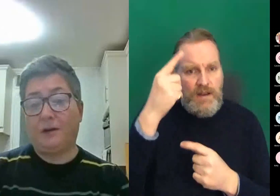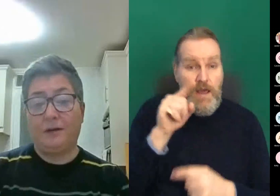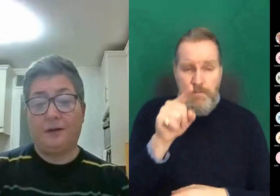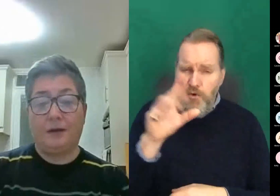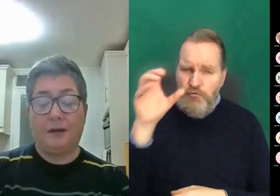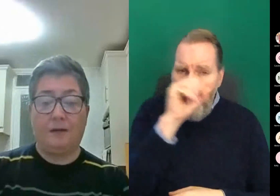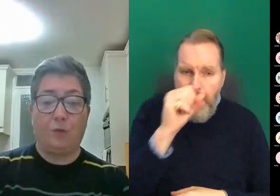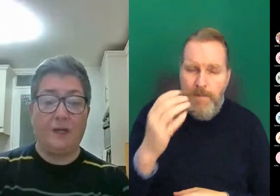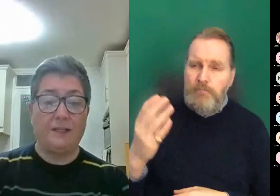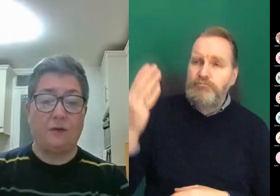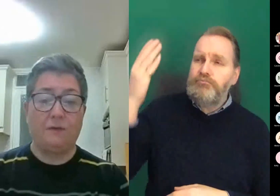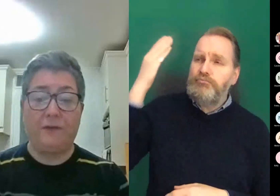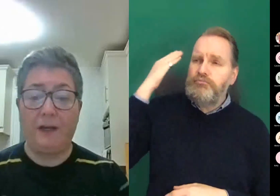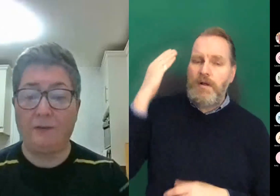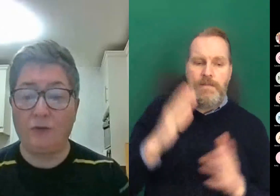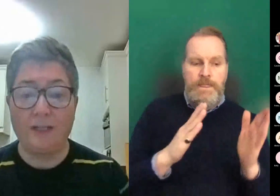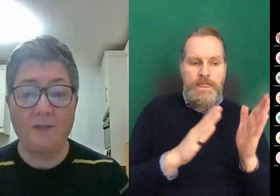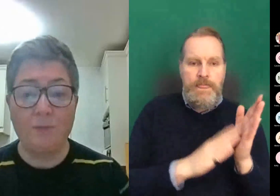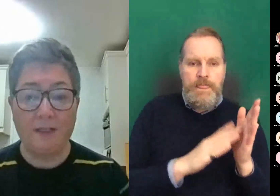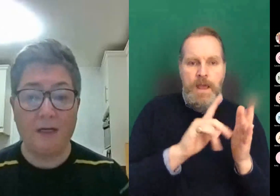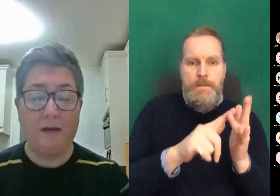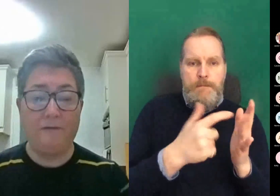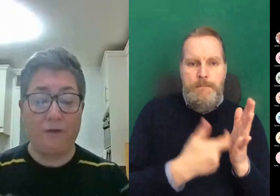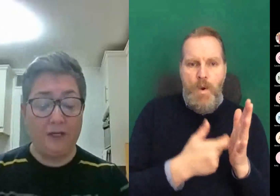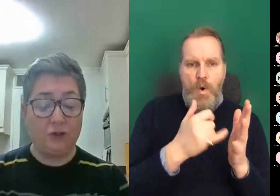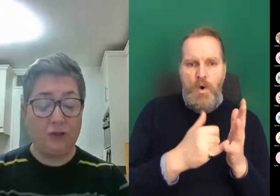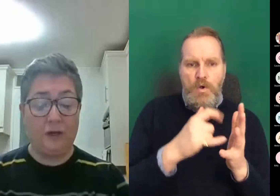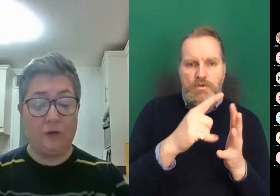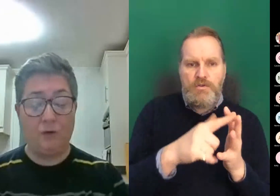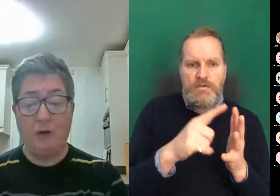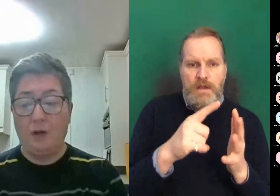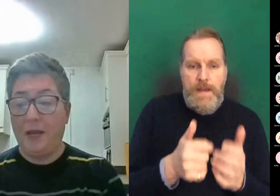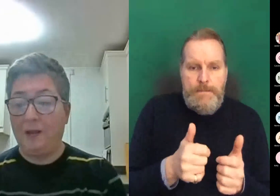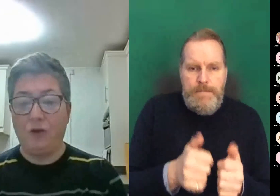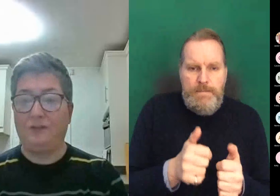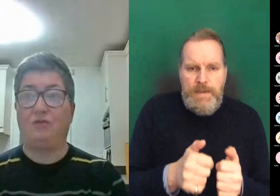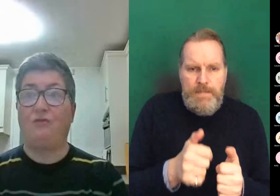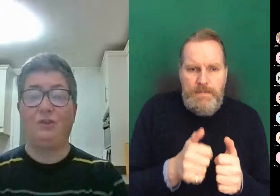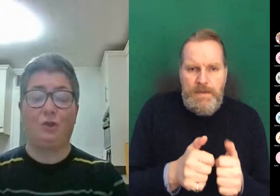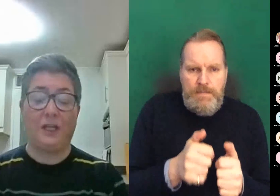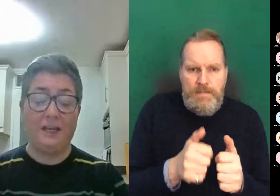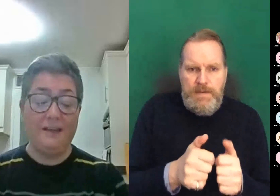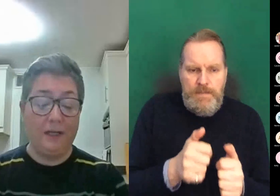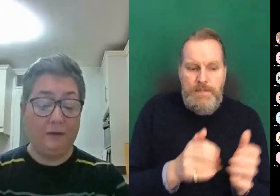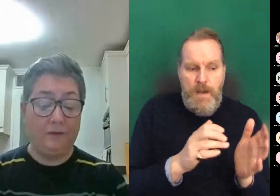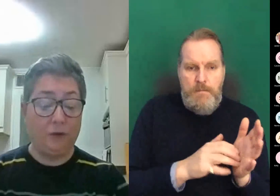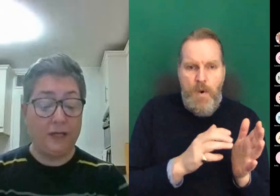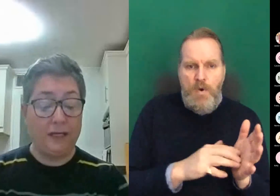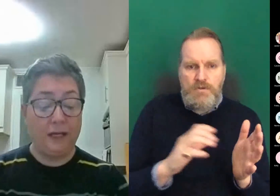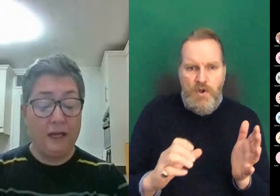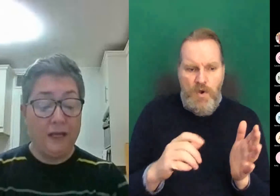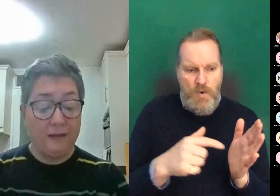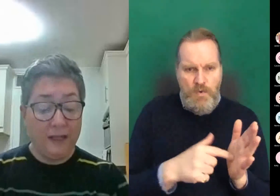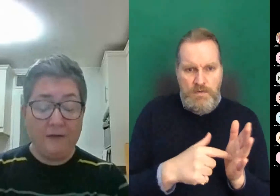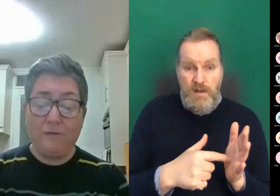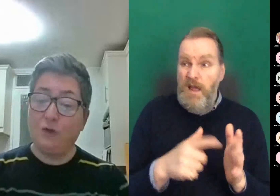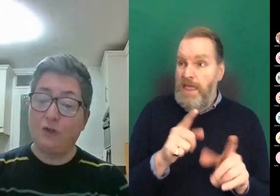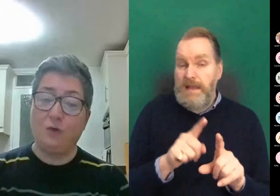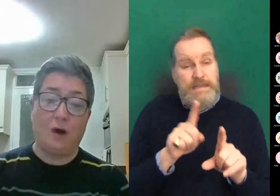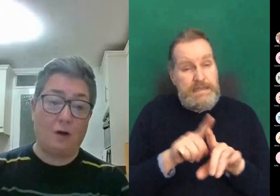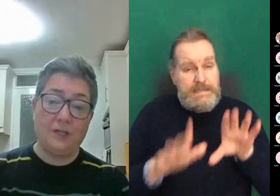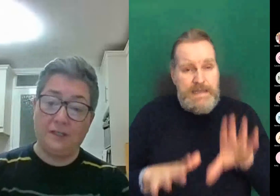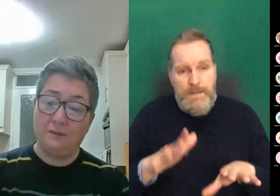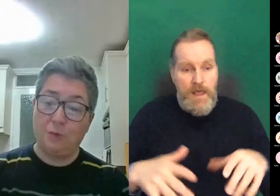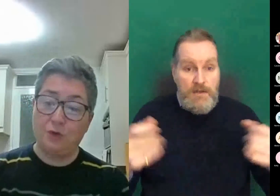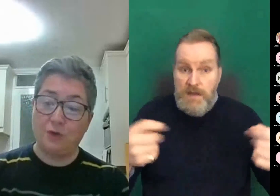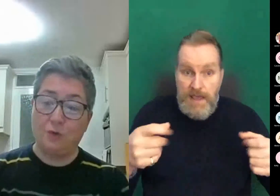early ways of transmitting information and the original email, if you like, they